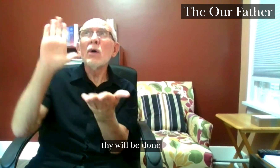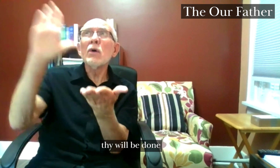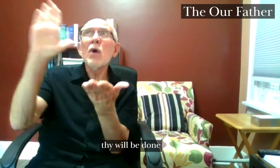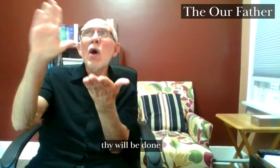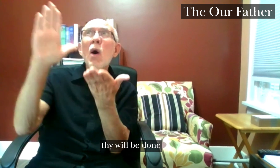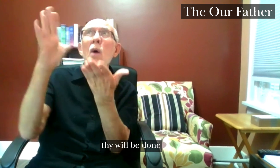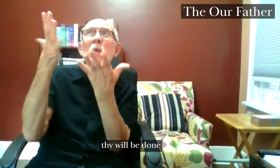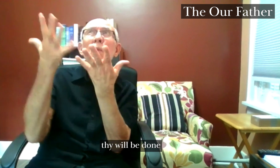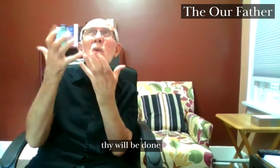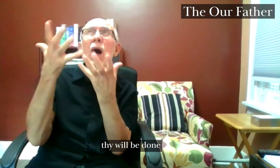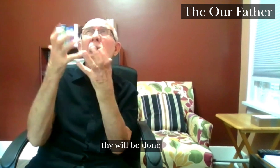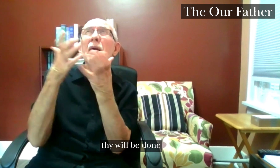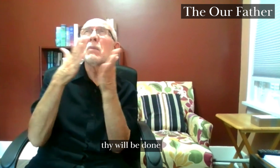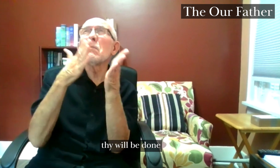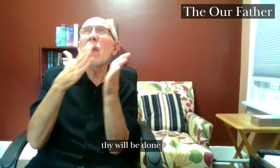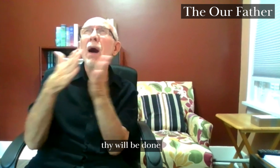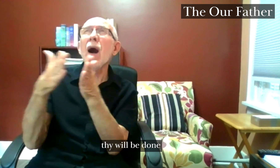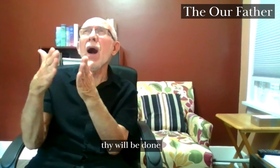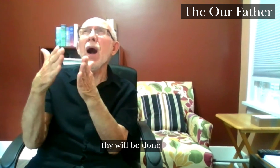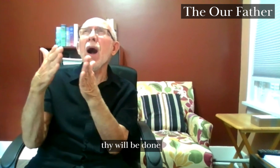thy will be done,